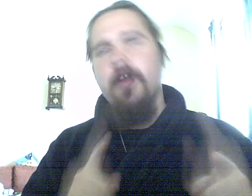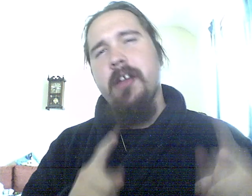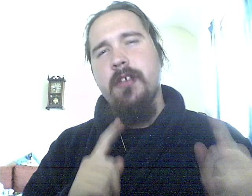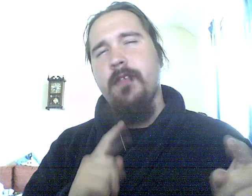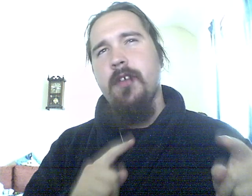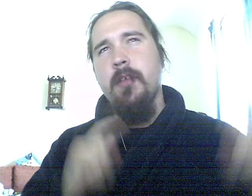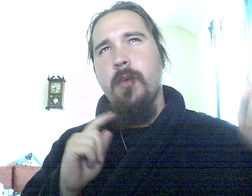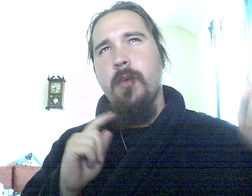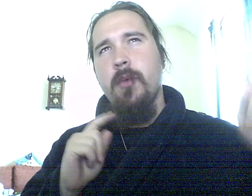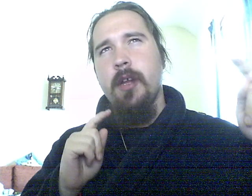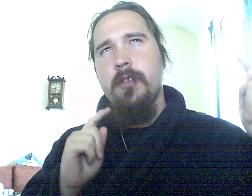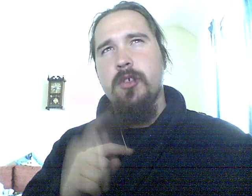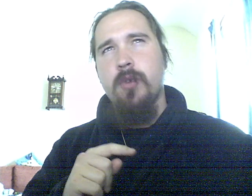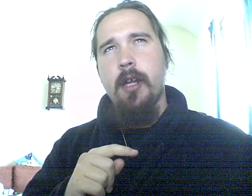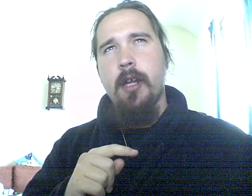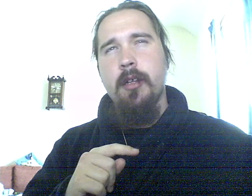to see a film where the trailer